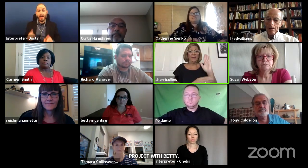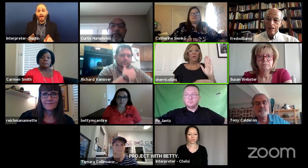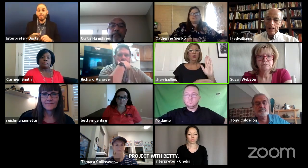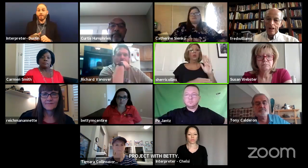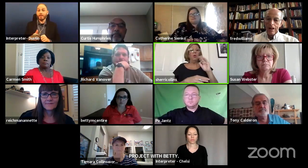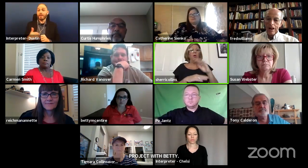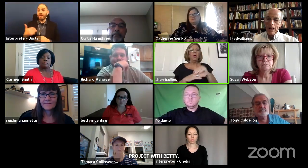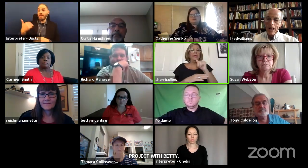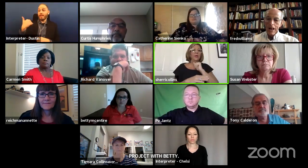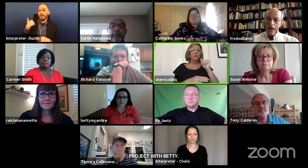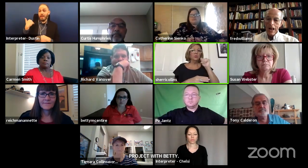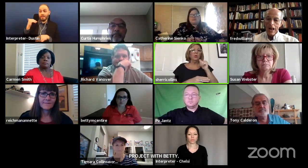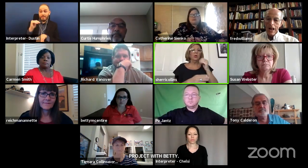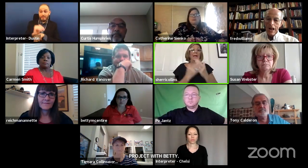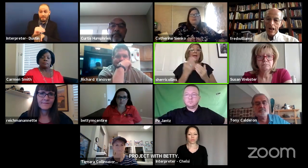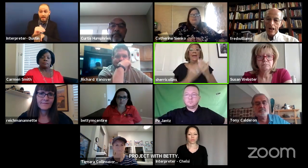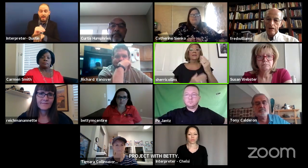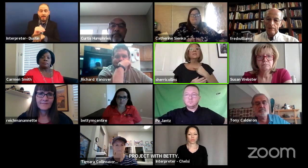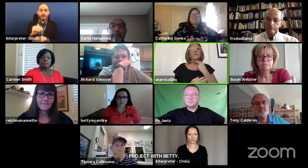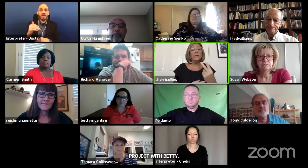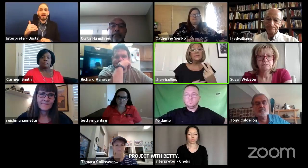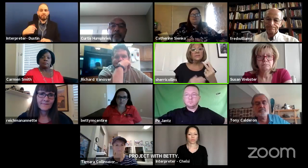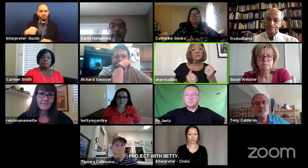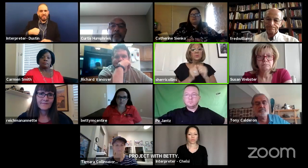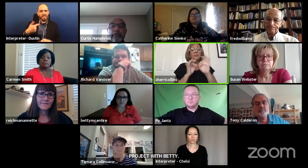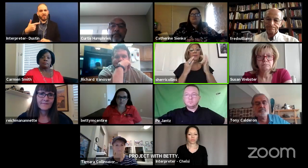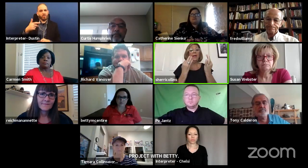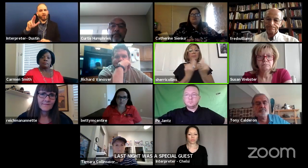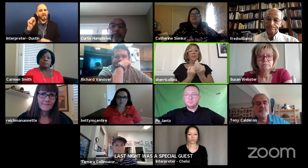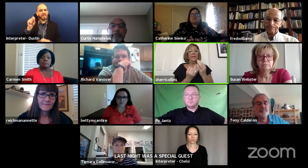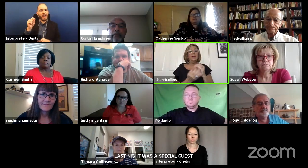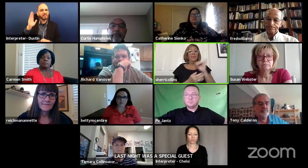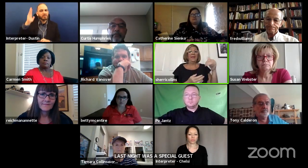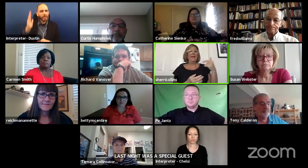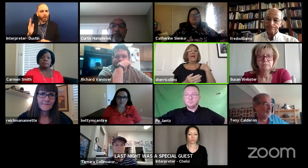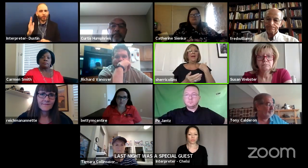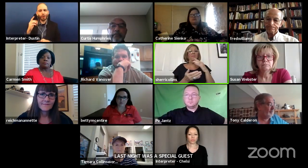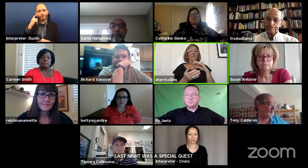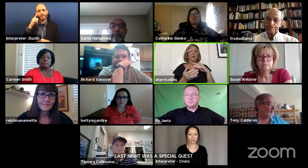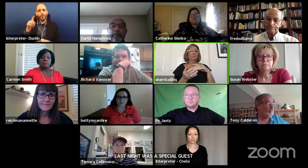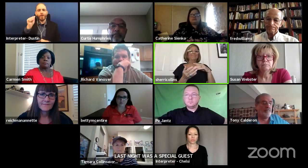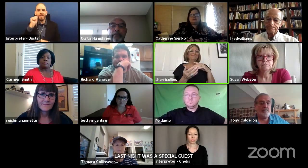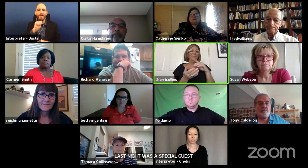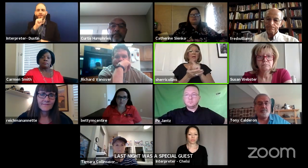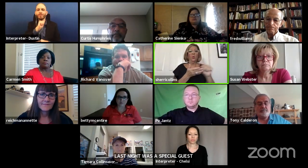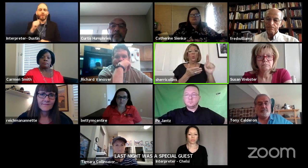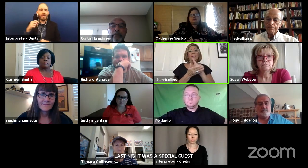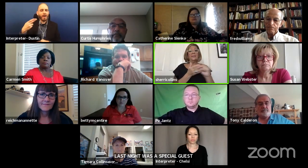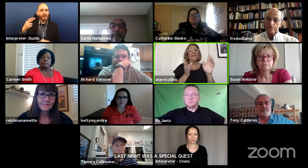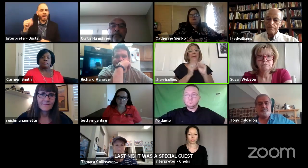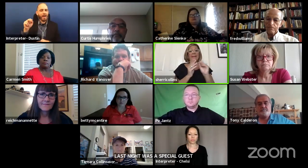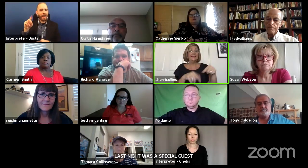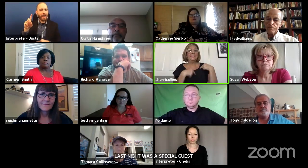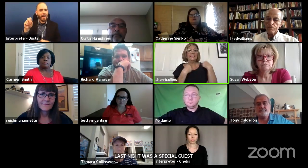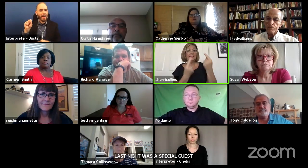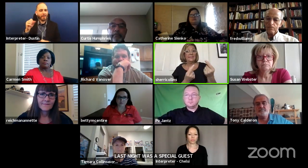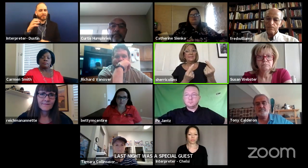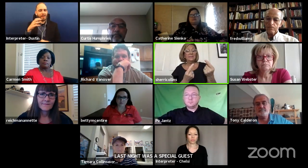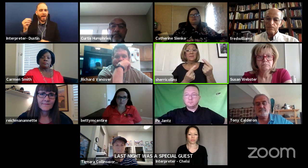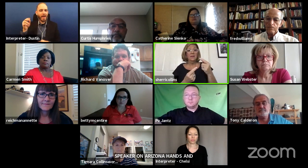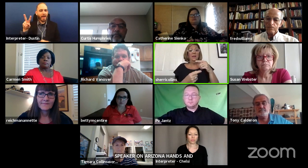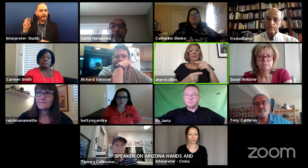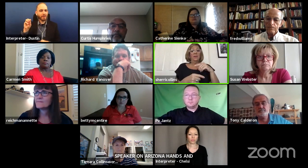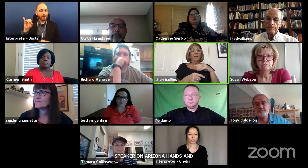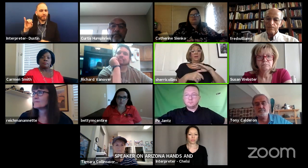guest speaker on Arizona Hands and Voices with a family. They have a weekly meeting